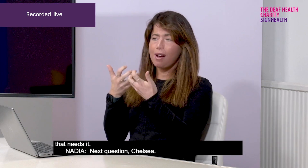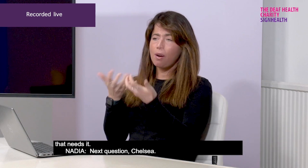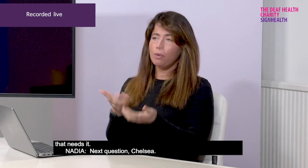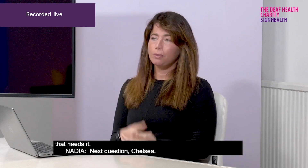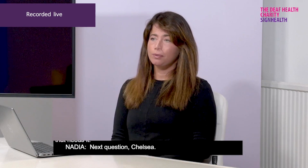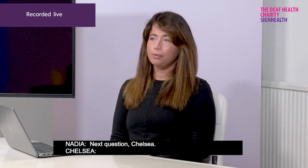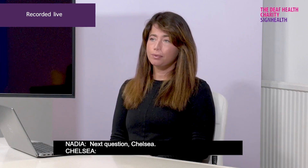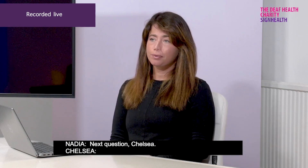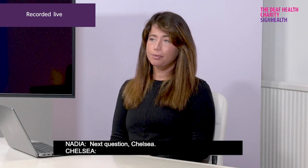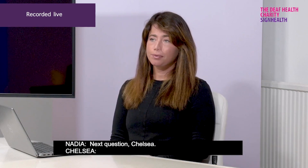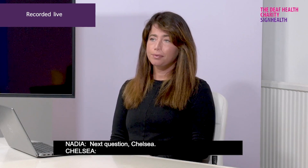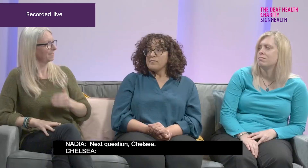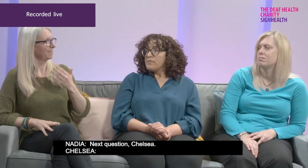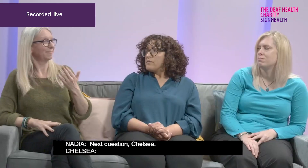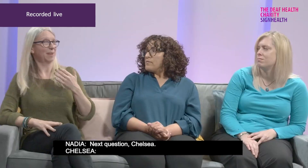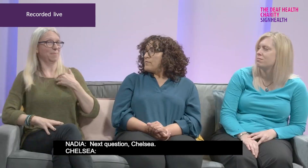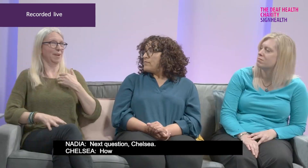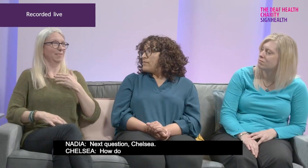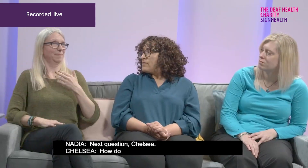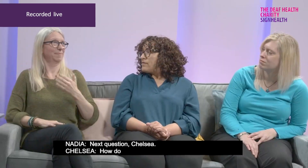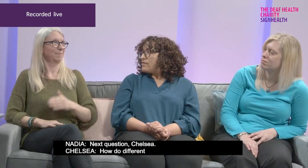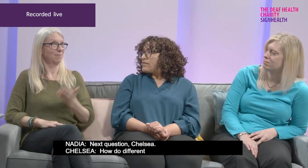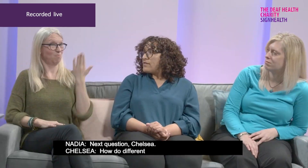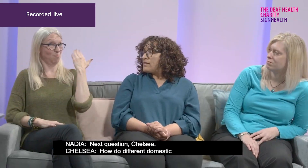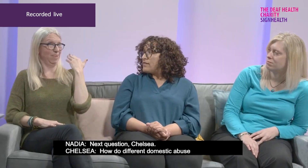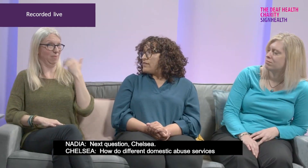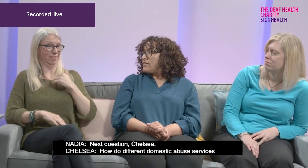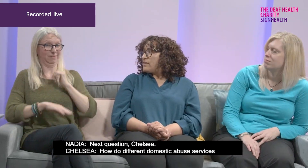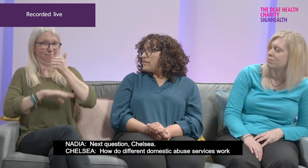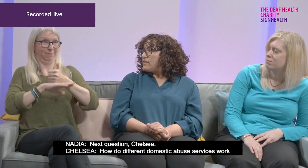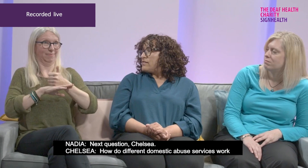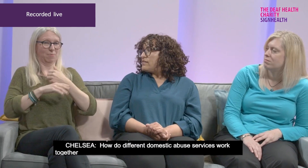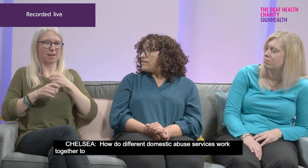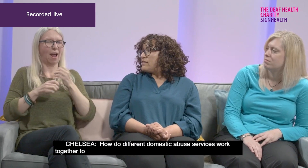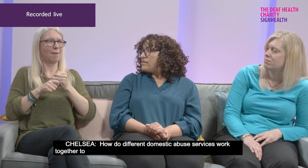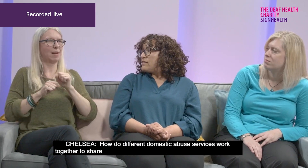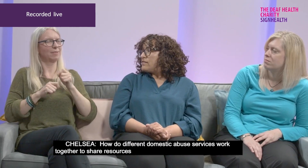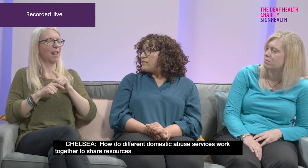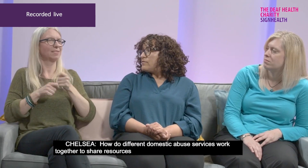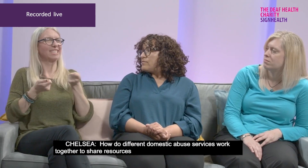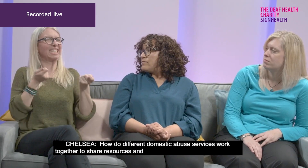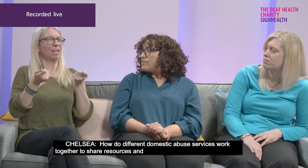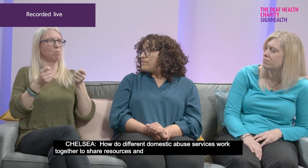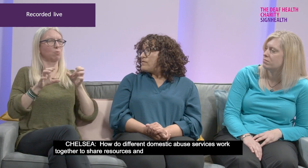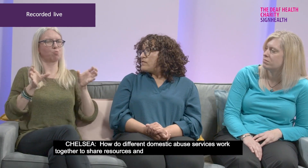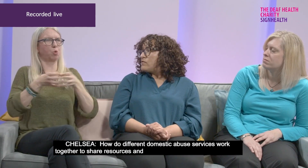So how do different domestic abuse services work together to share resources and signposting?